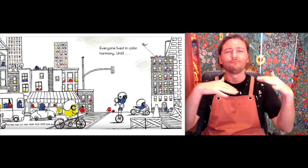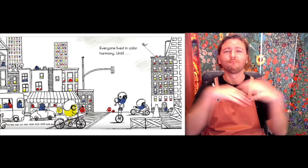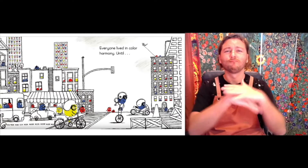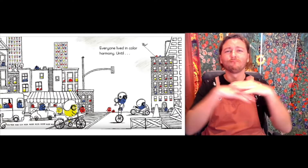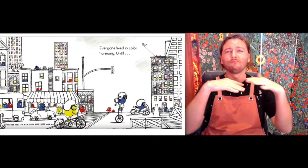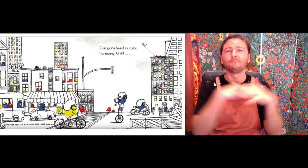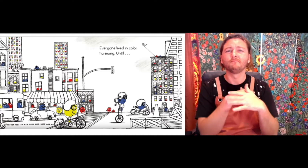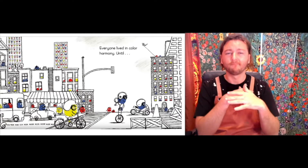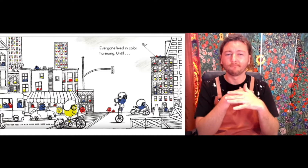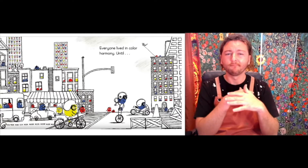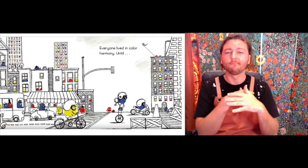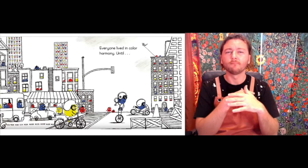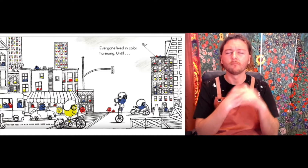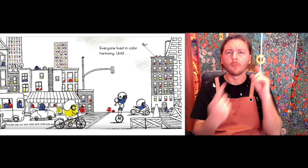until